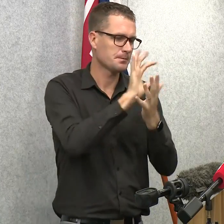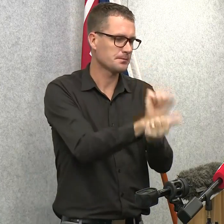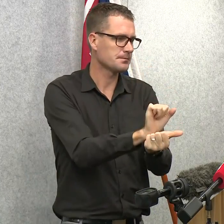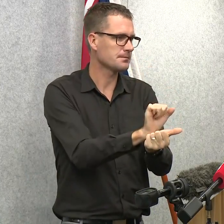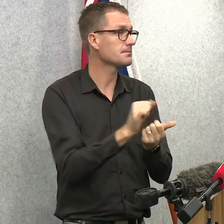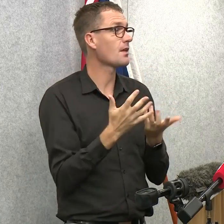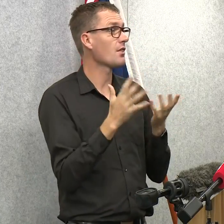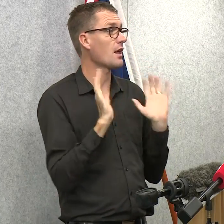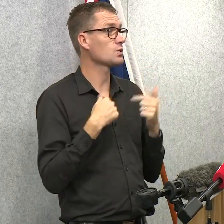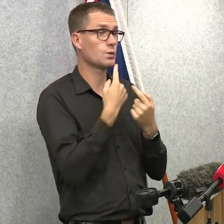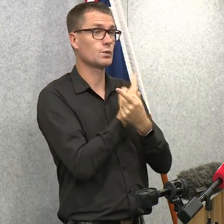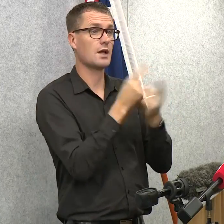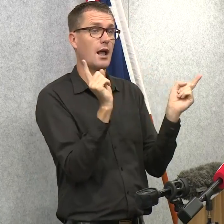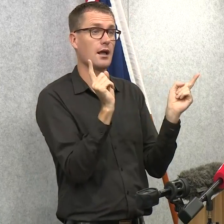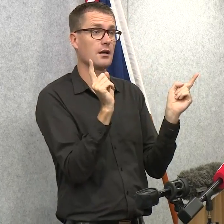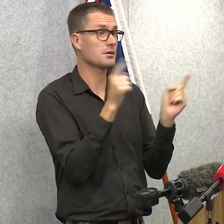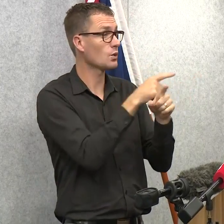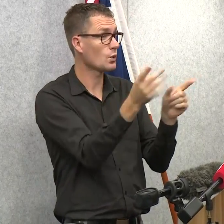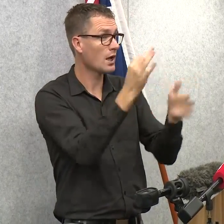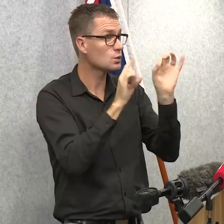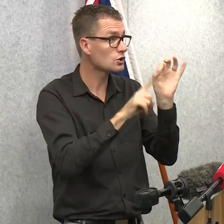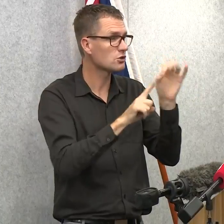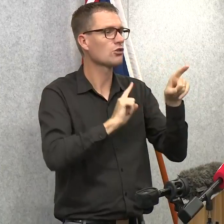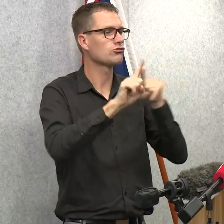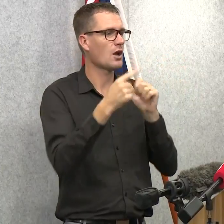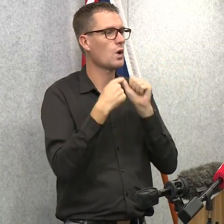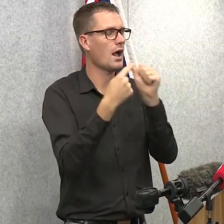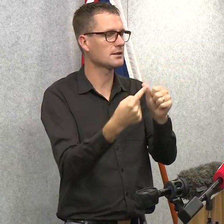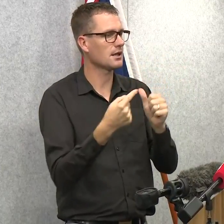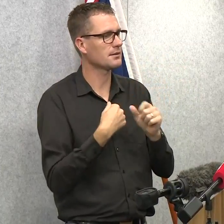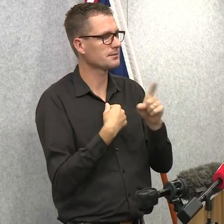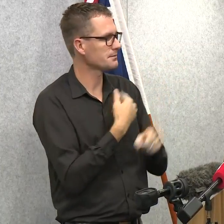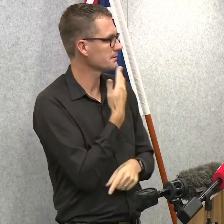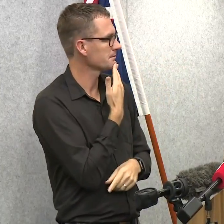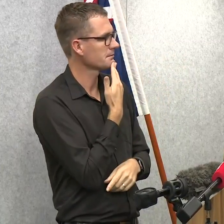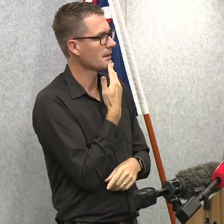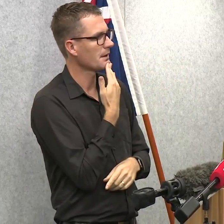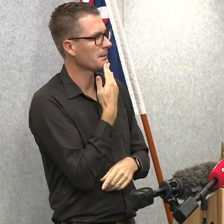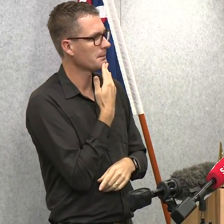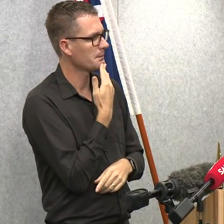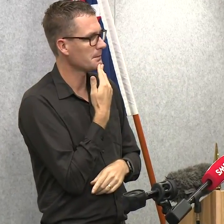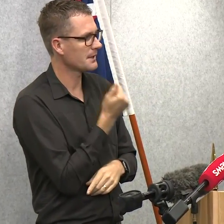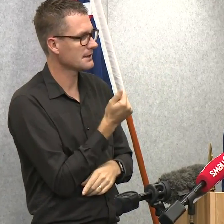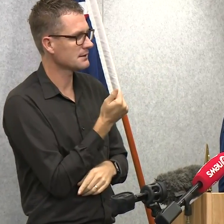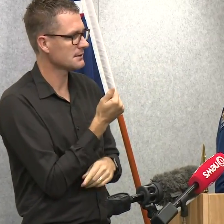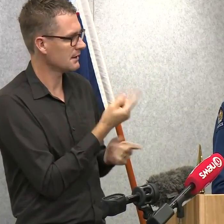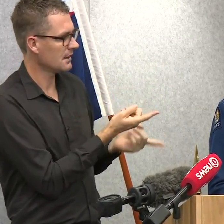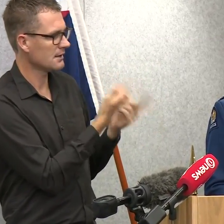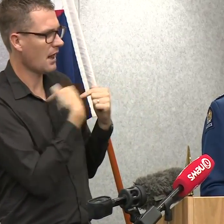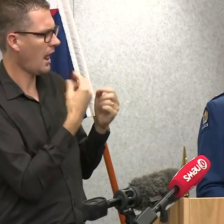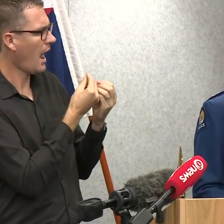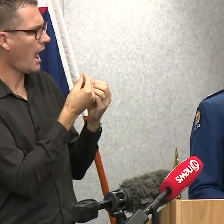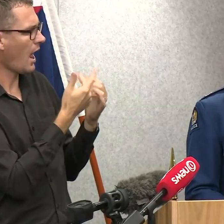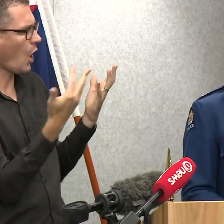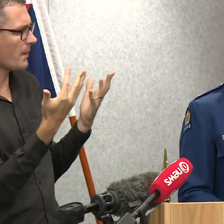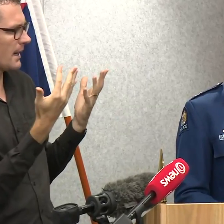That's all I have at the moment. I'm happy to try and answer your questions. Commissioner, could you just go through the numbers of victims that have been identified and ready for